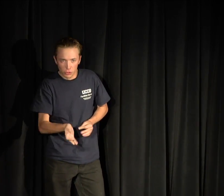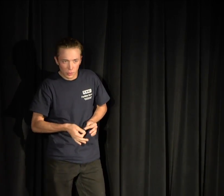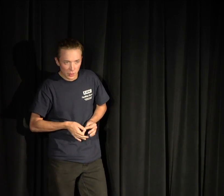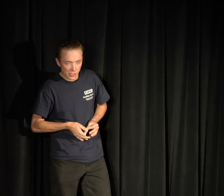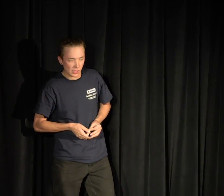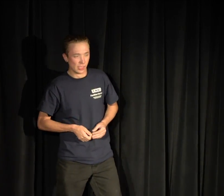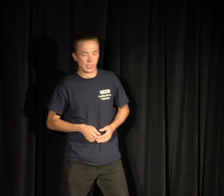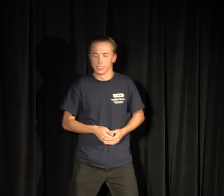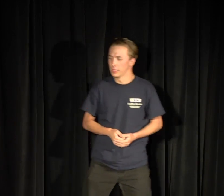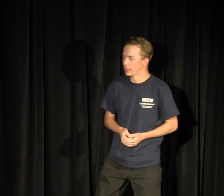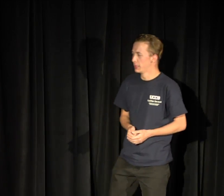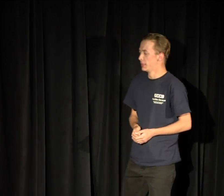It's being interpreted right now.